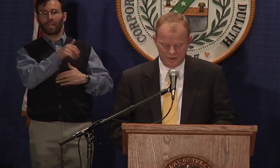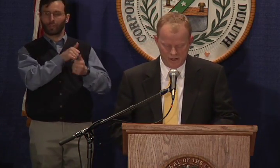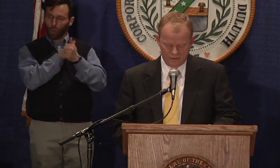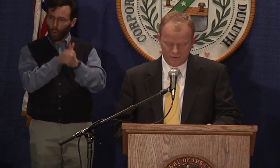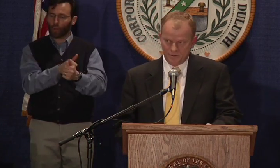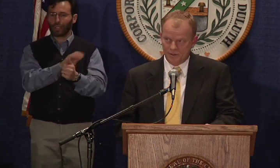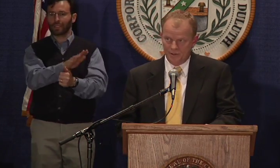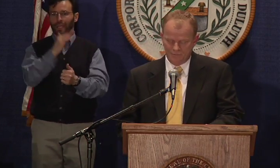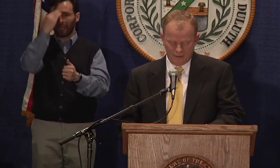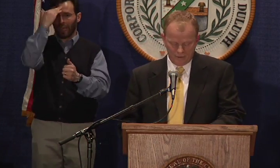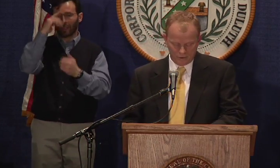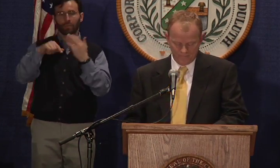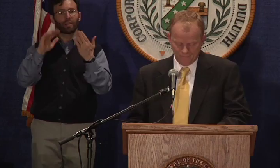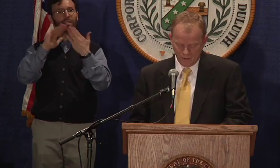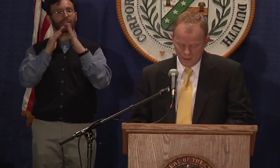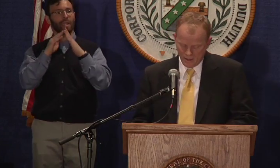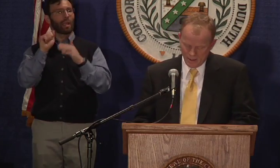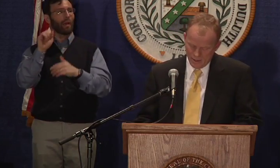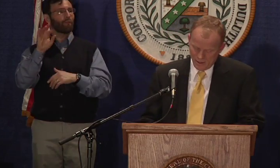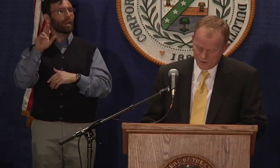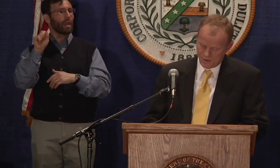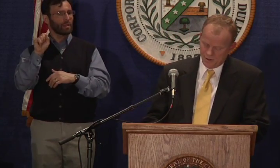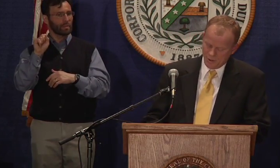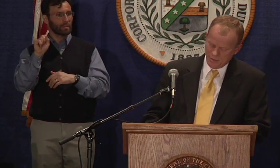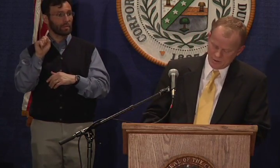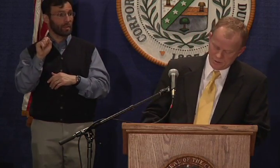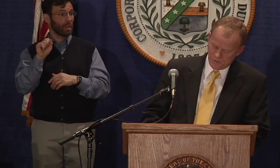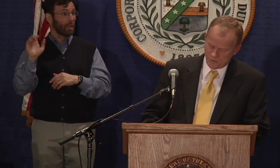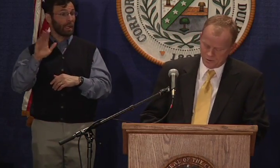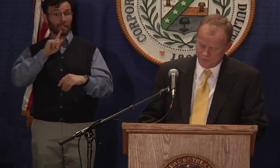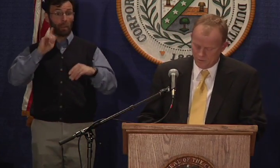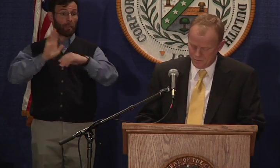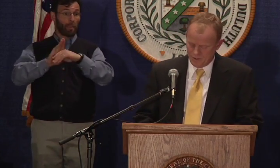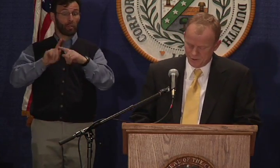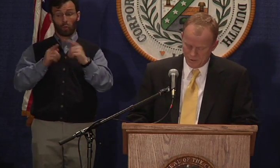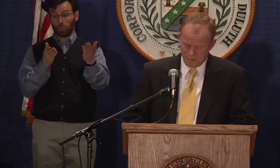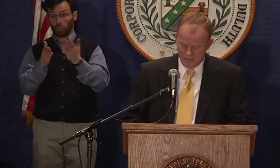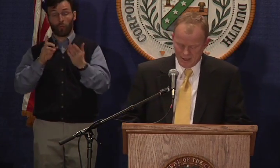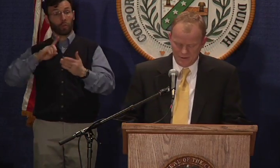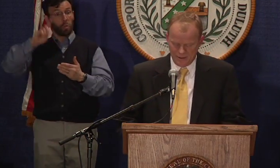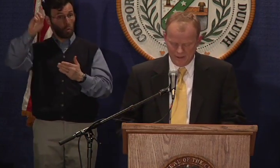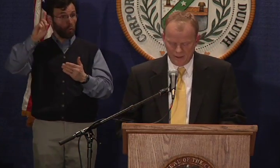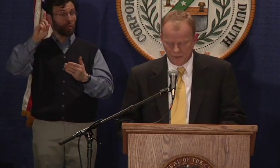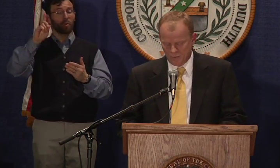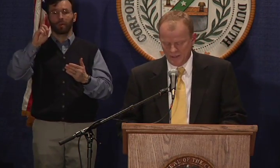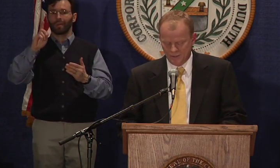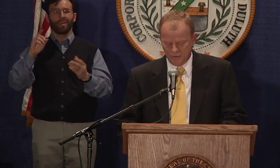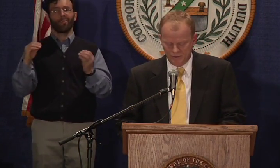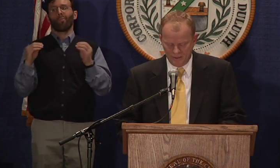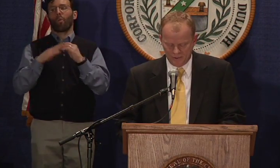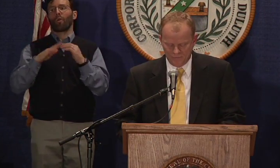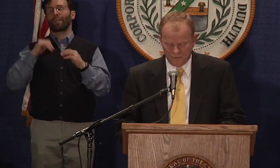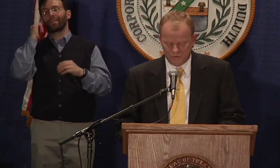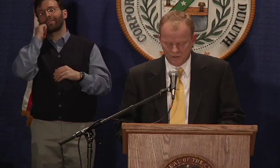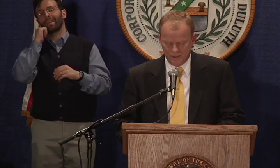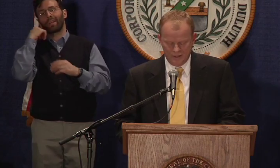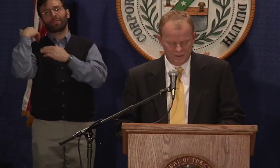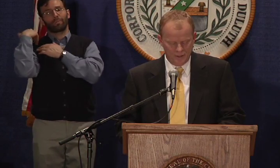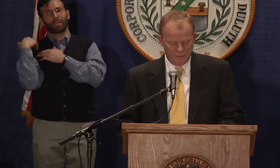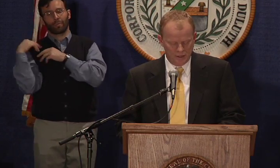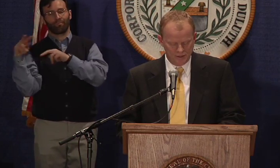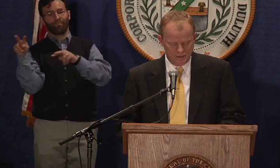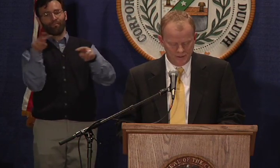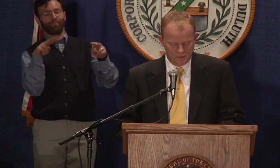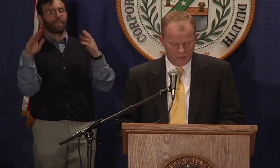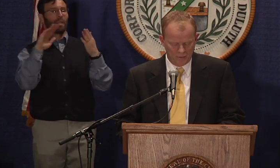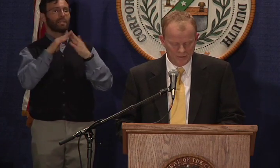and his knowledge of city affairs. His commitment to serve Duluthians went beyond the daily responsibilities of overseeing